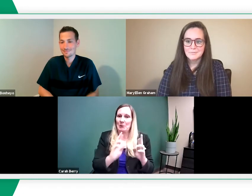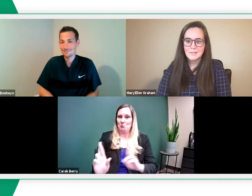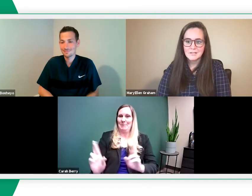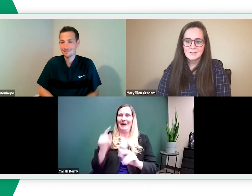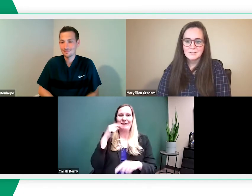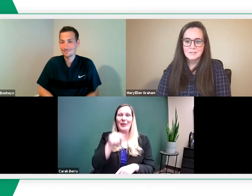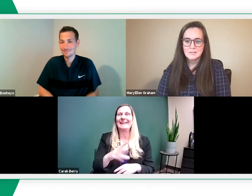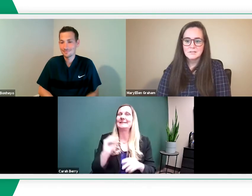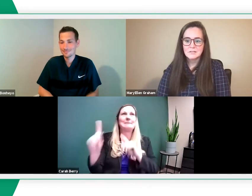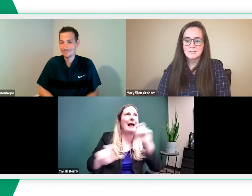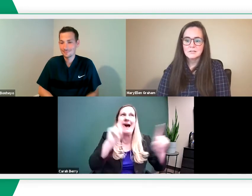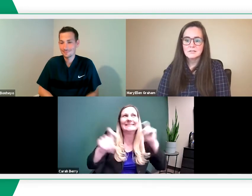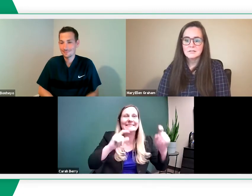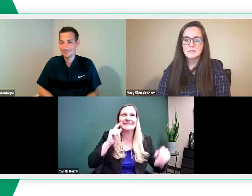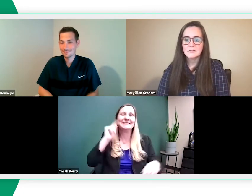So,